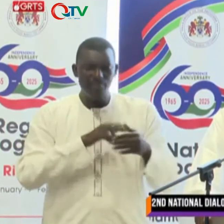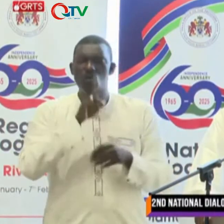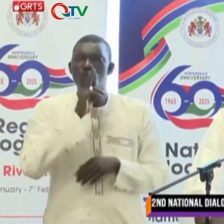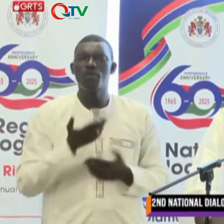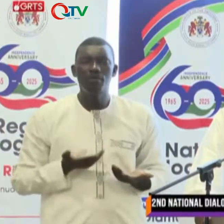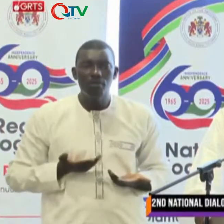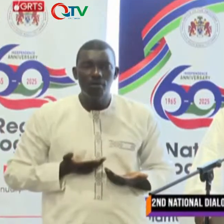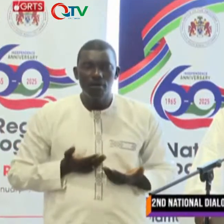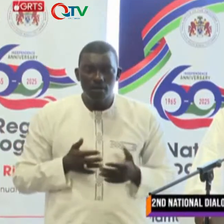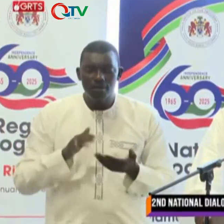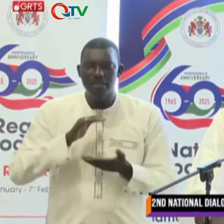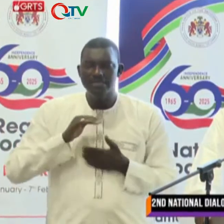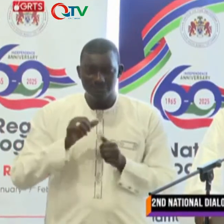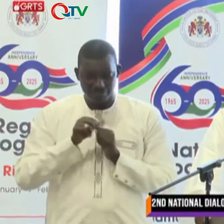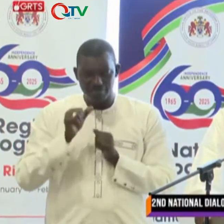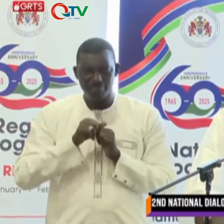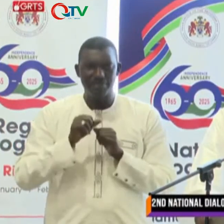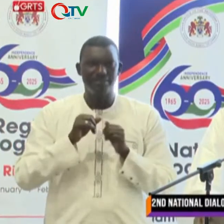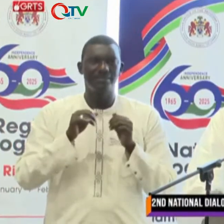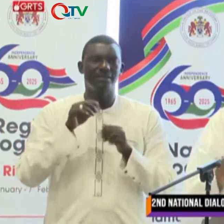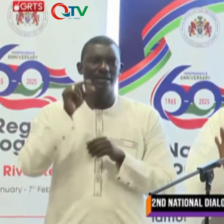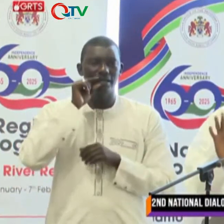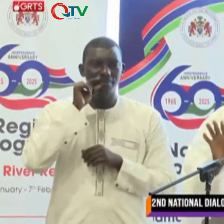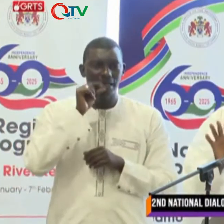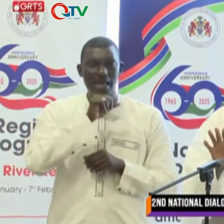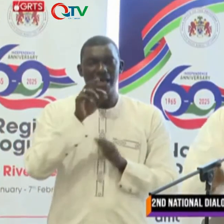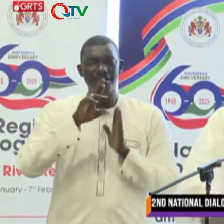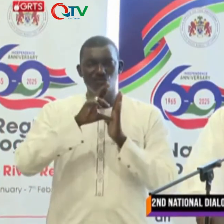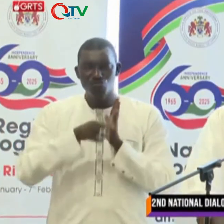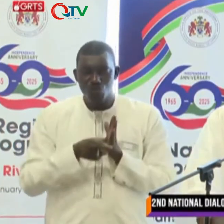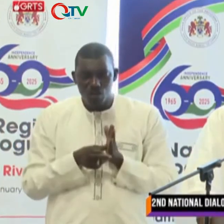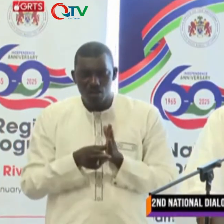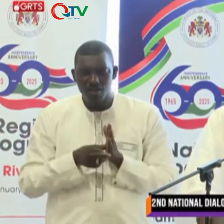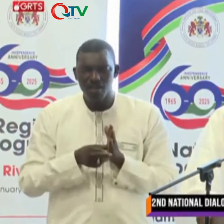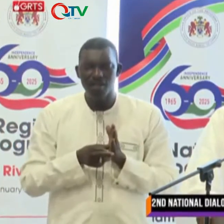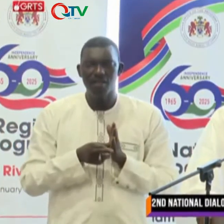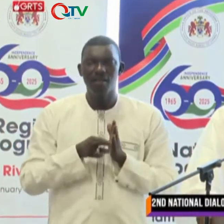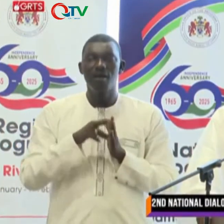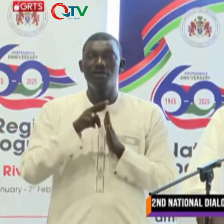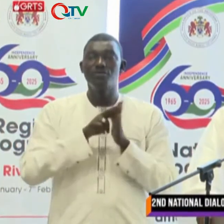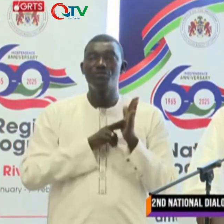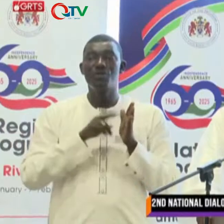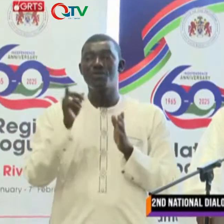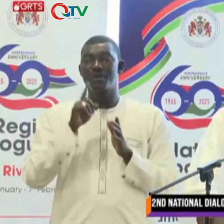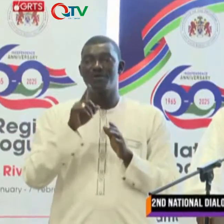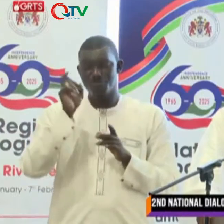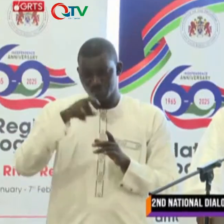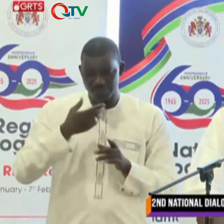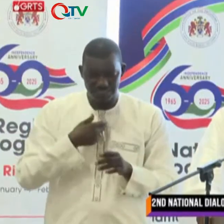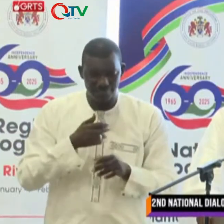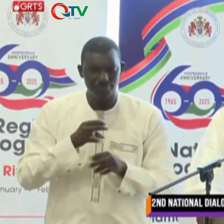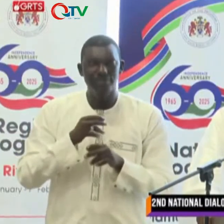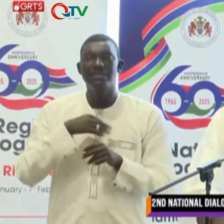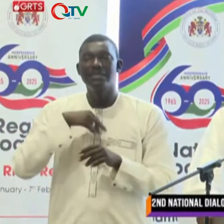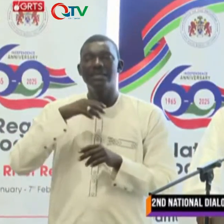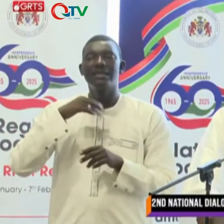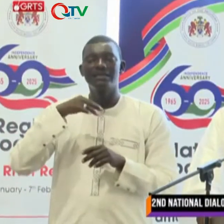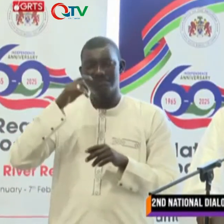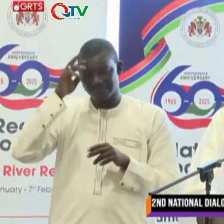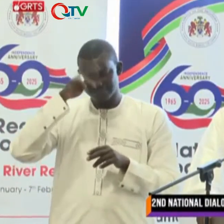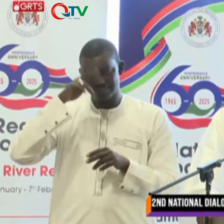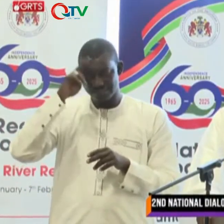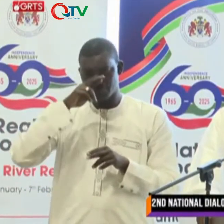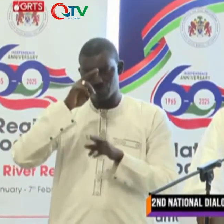Receives a very restricted reply. And the rule is this: you must take reasonable care to avoid acts or